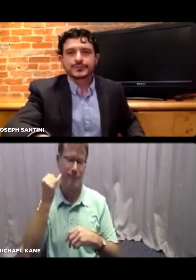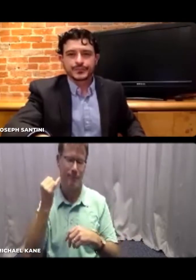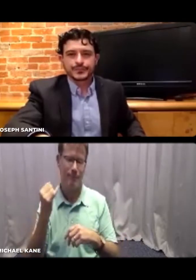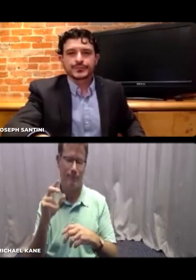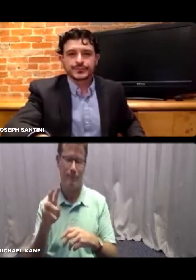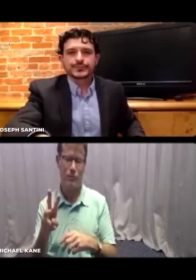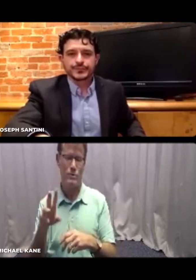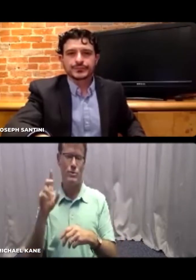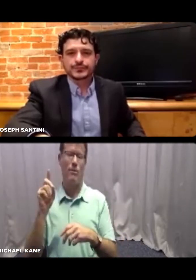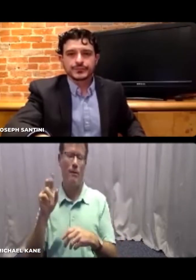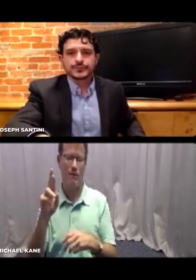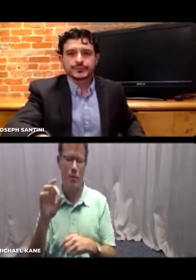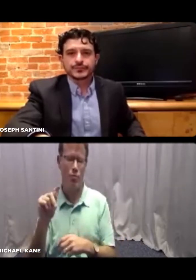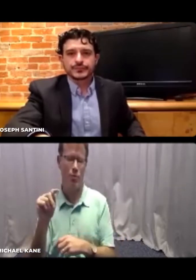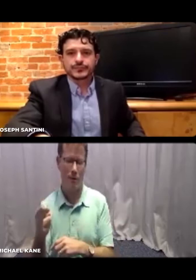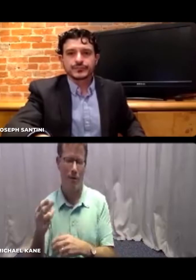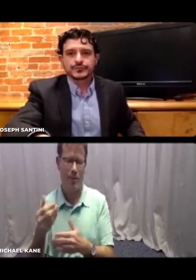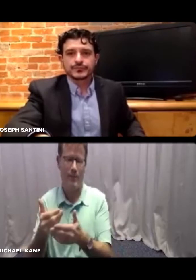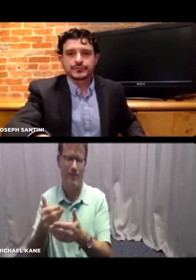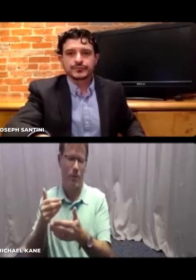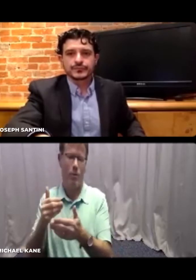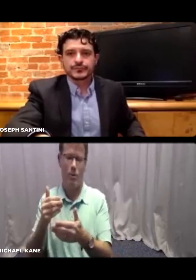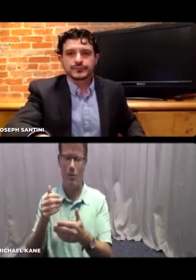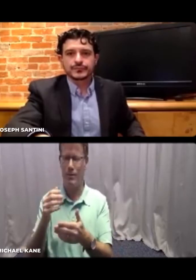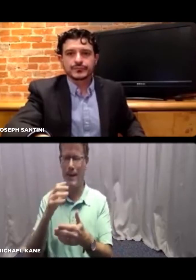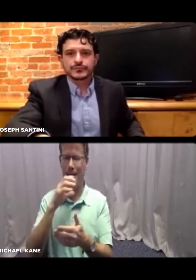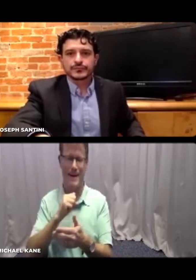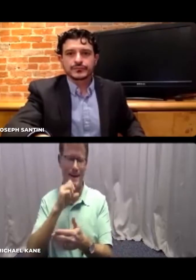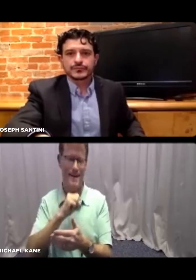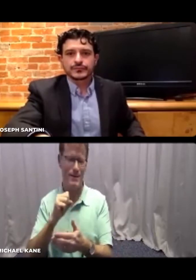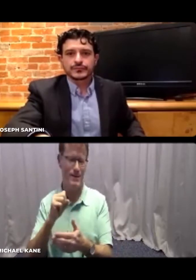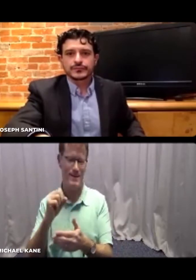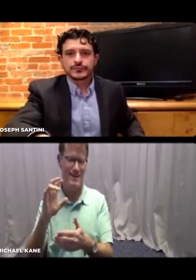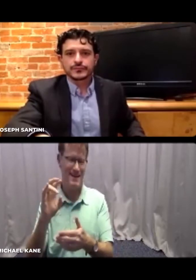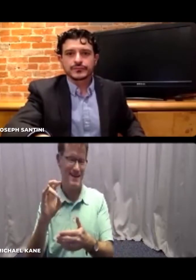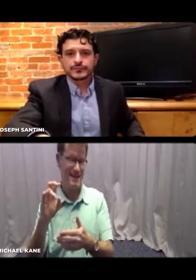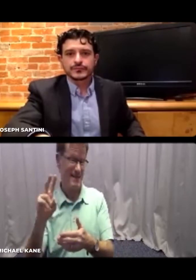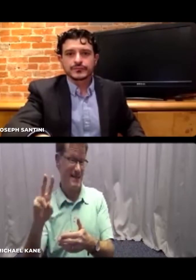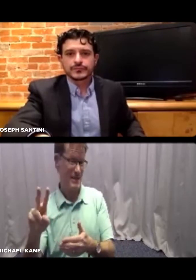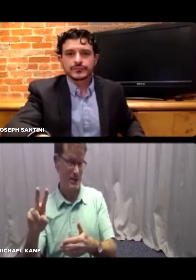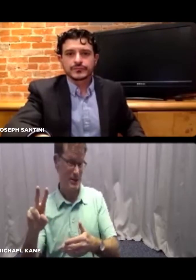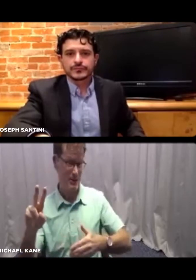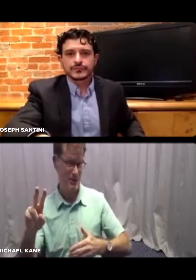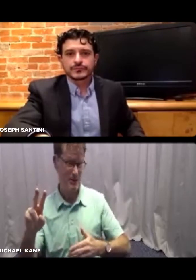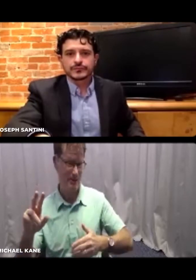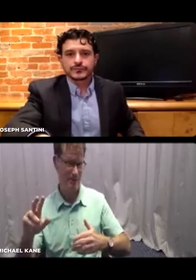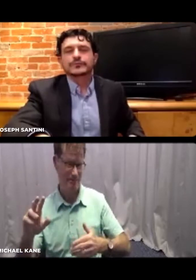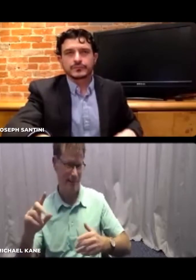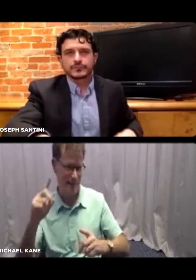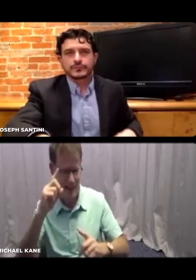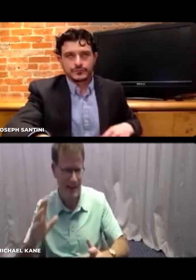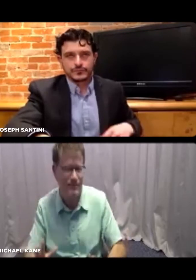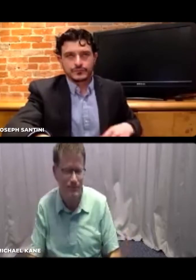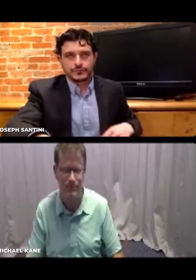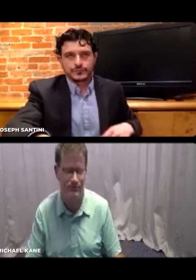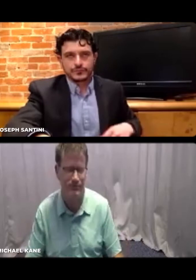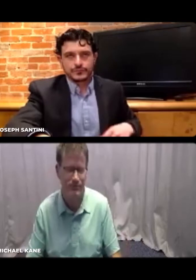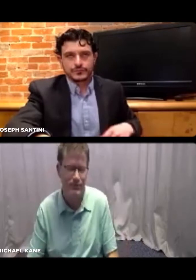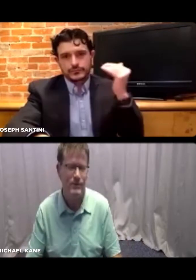withdraw money from a Roth IRA before the age of 72, I believe. Okay, okay.